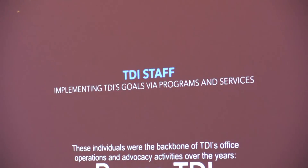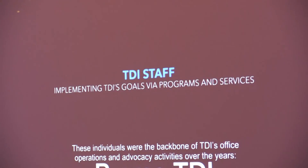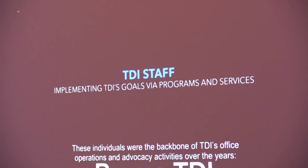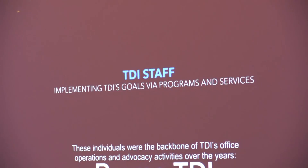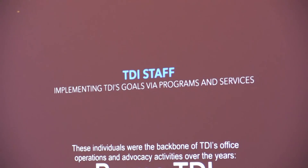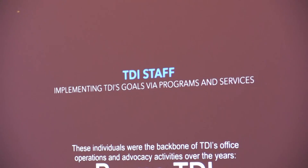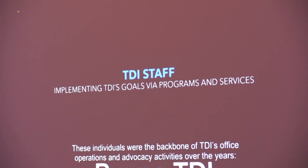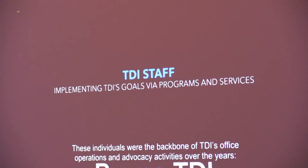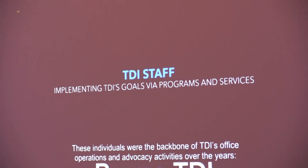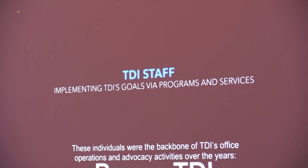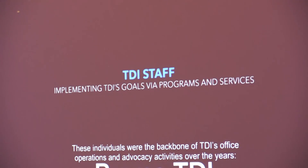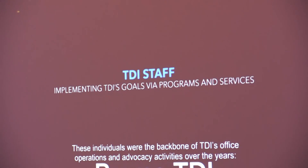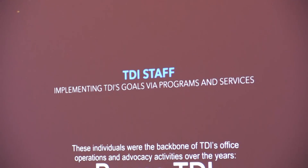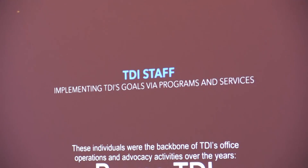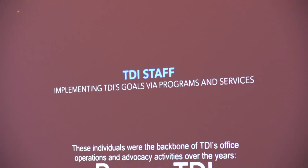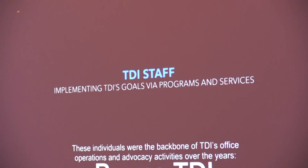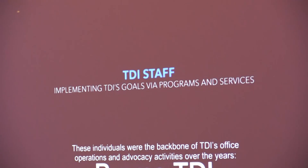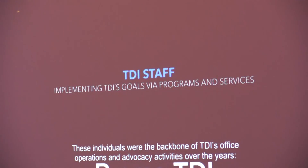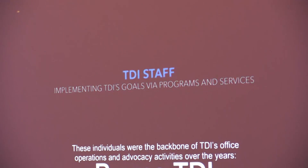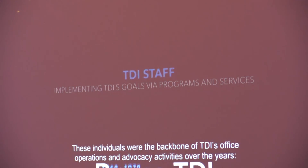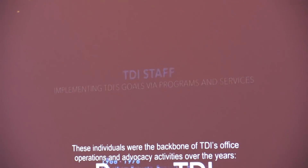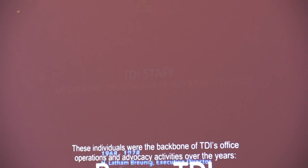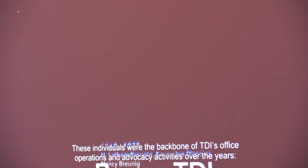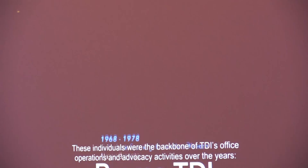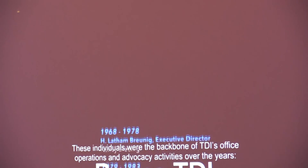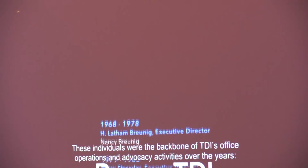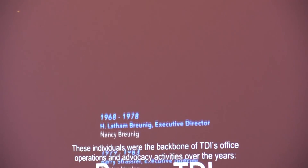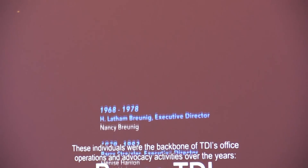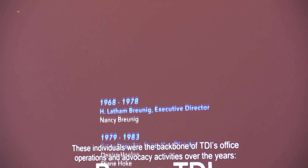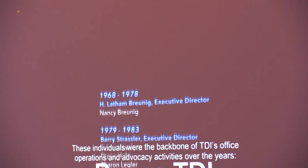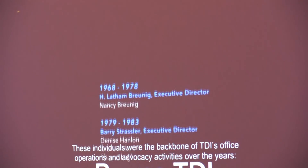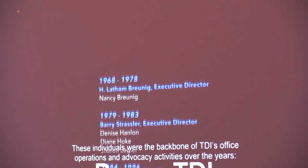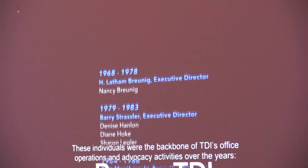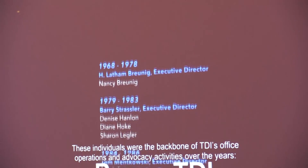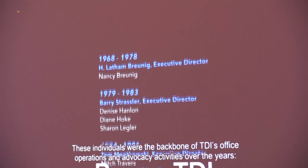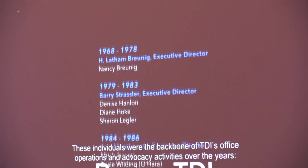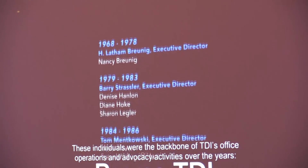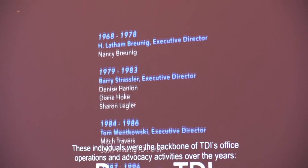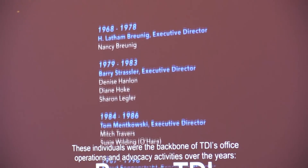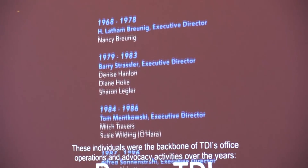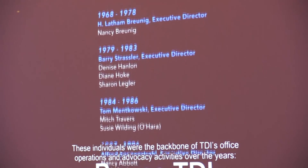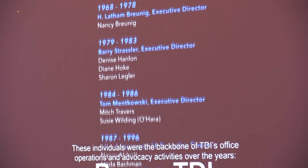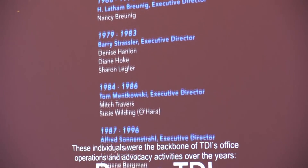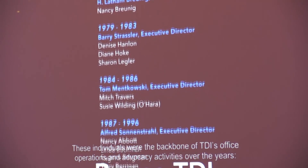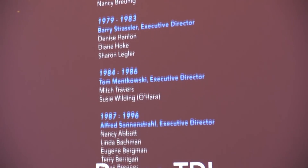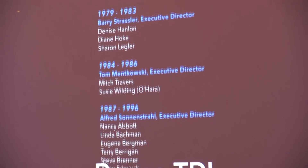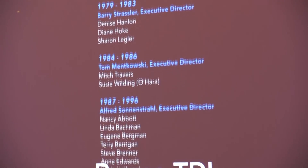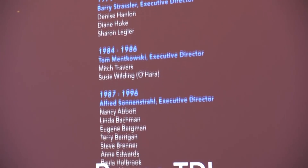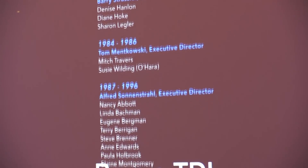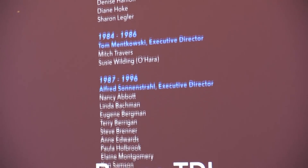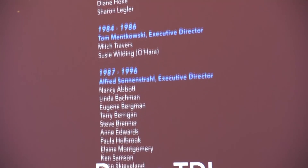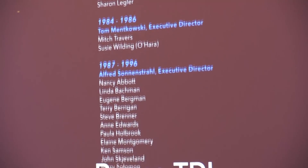These individuals were the backbone of TDI's office operations and advocacy activities over the years.